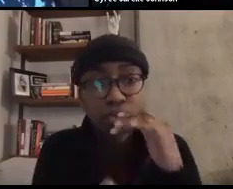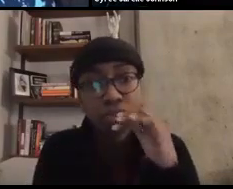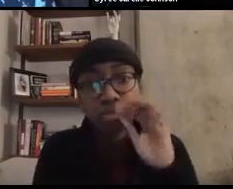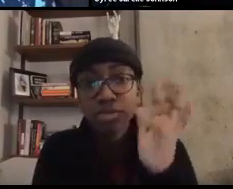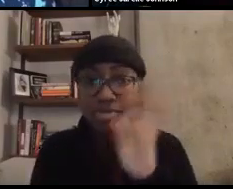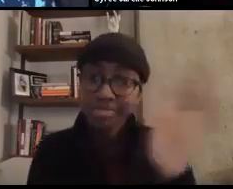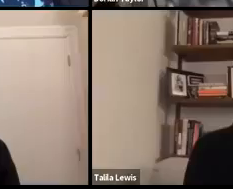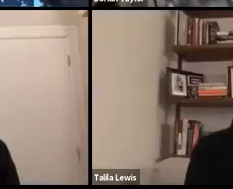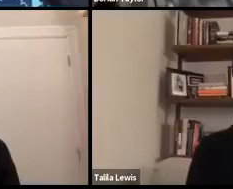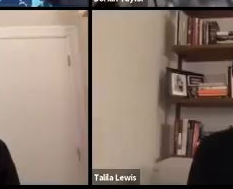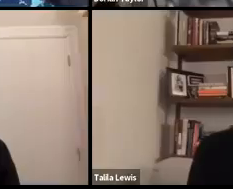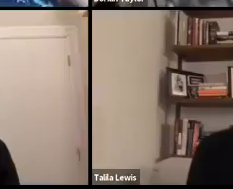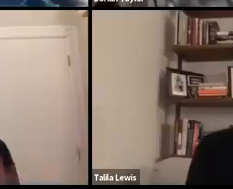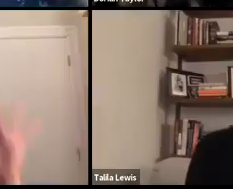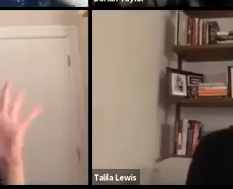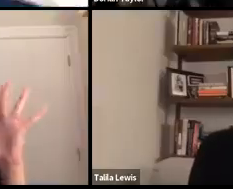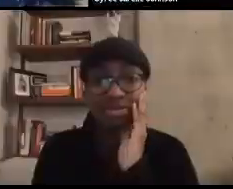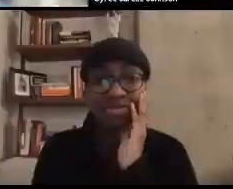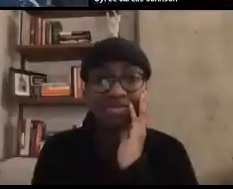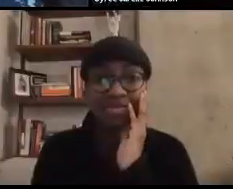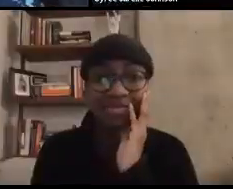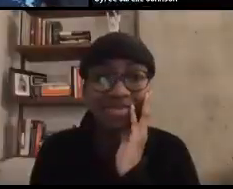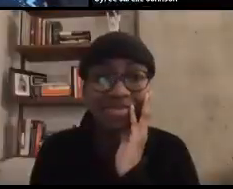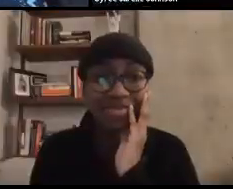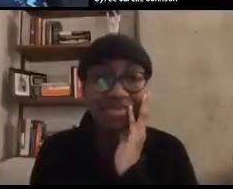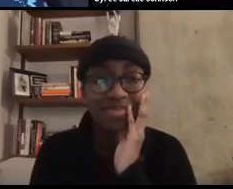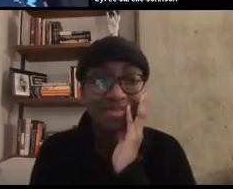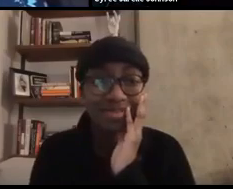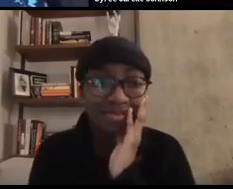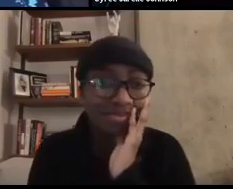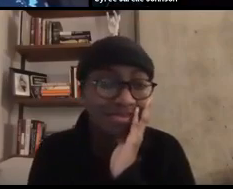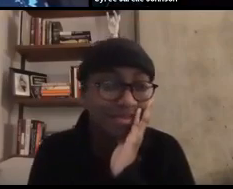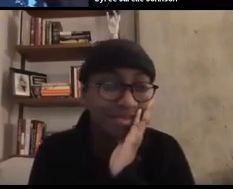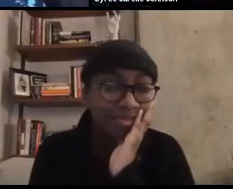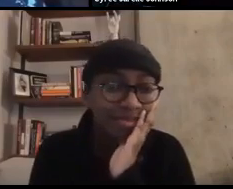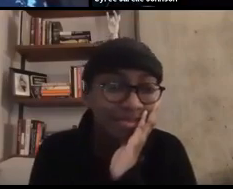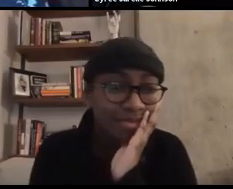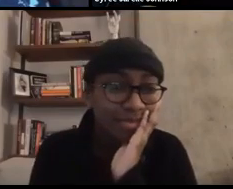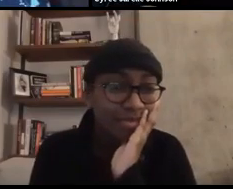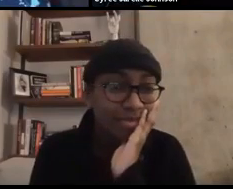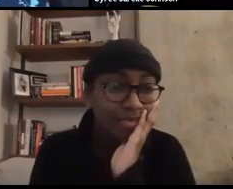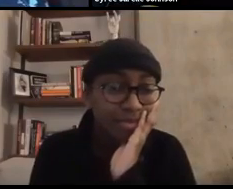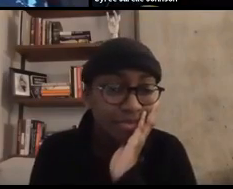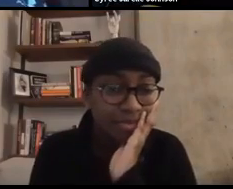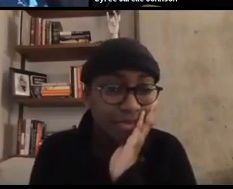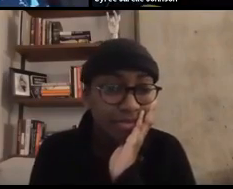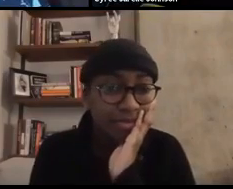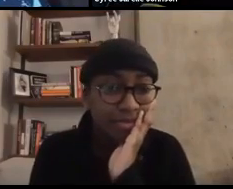Very exciting.